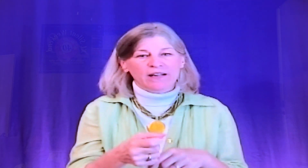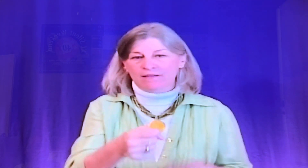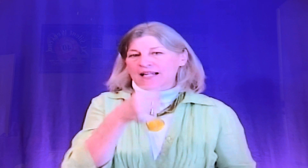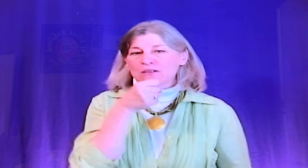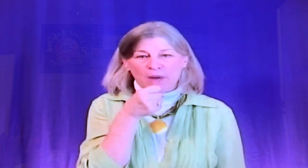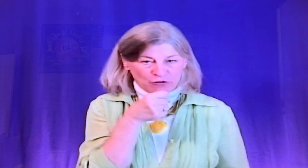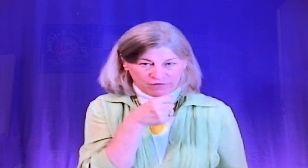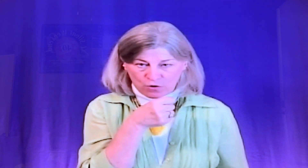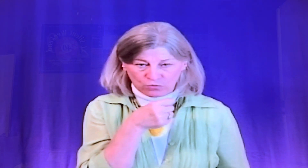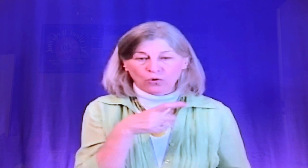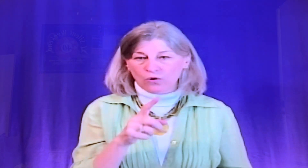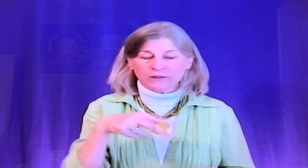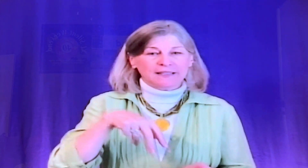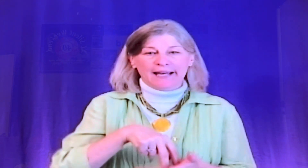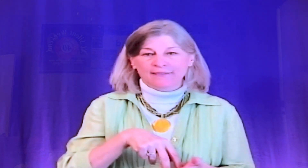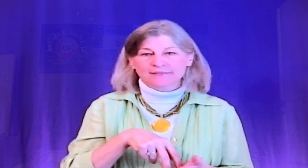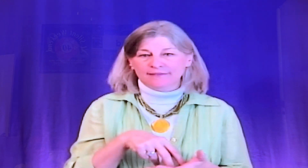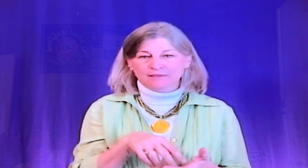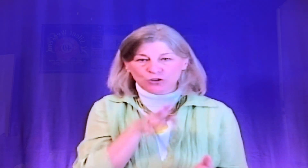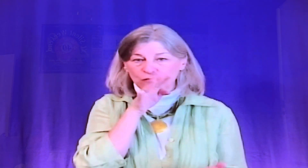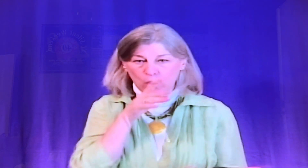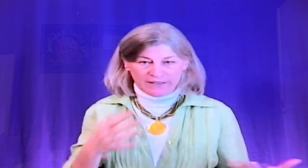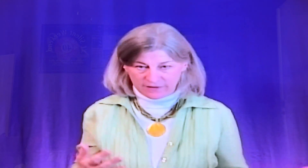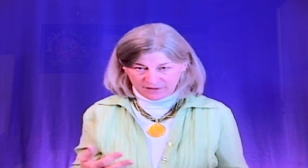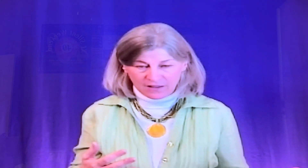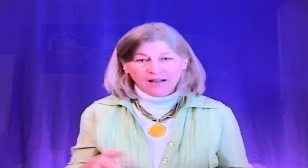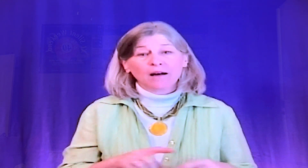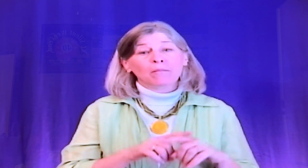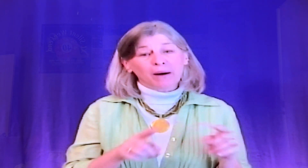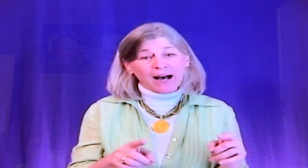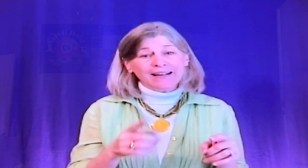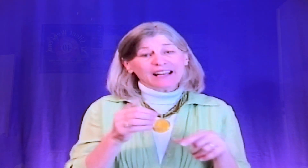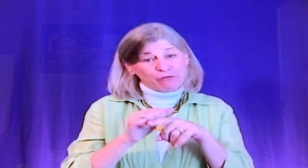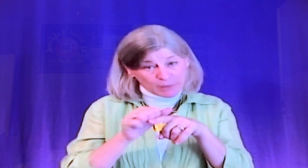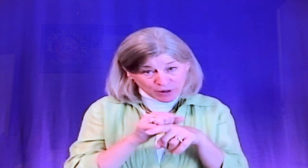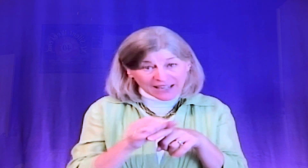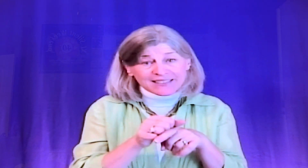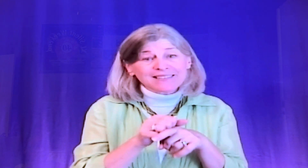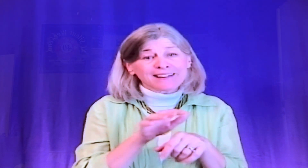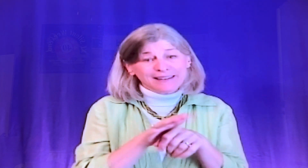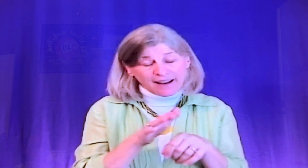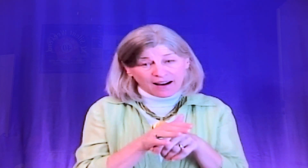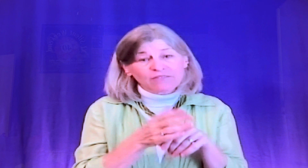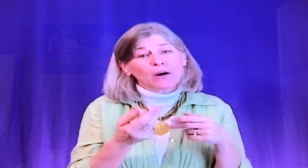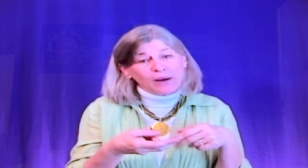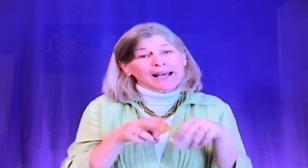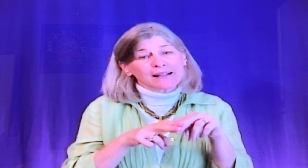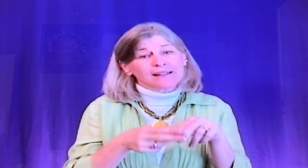take the microphone or stand to voice. But if we practice it enough, we get a little,